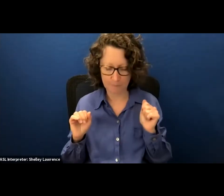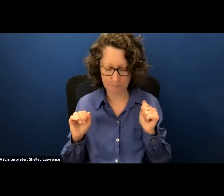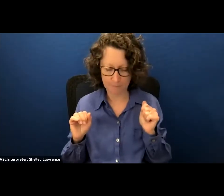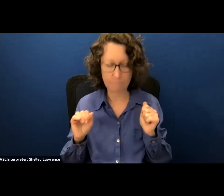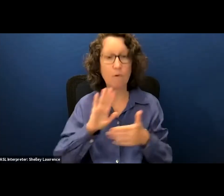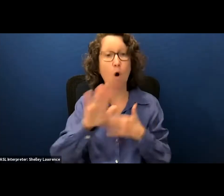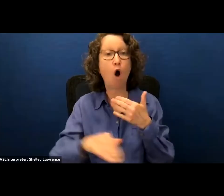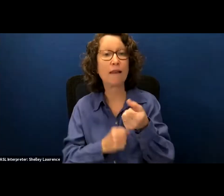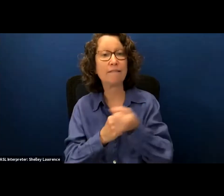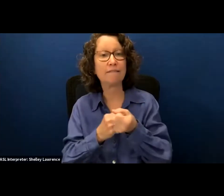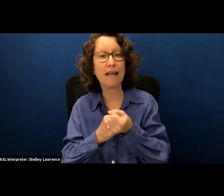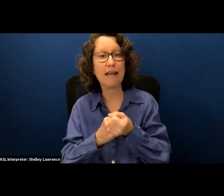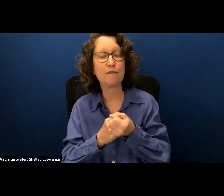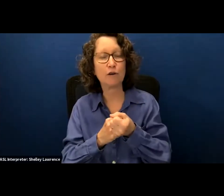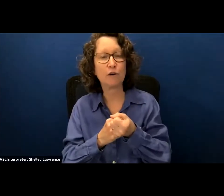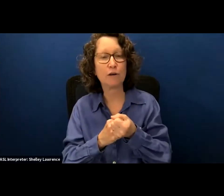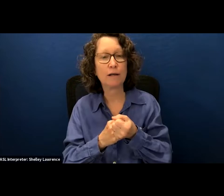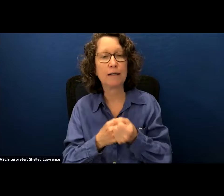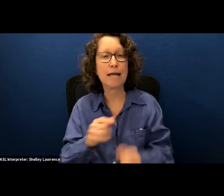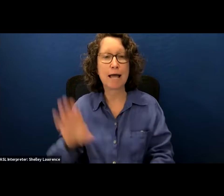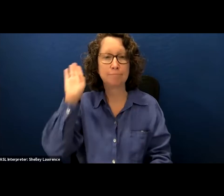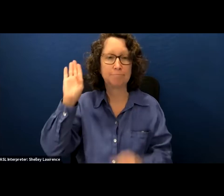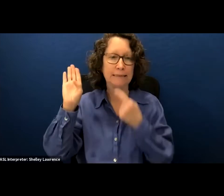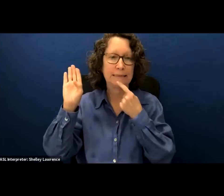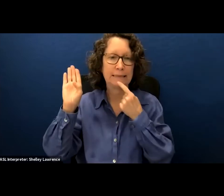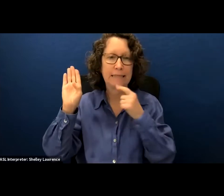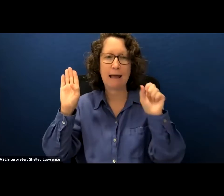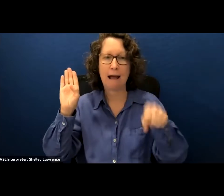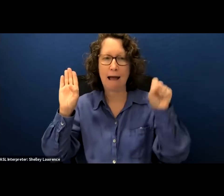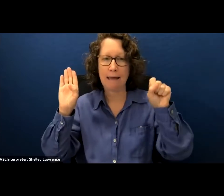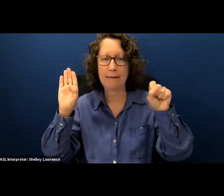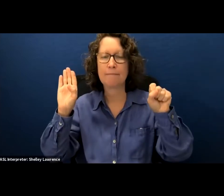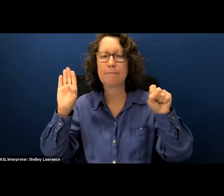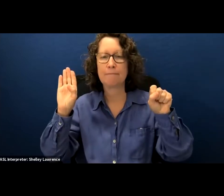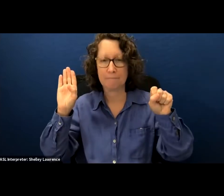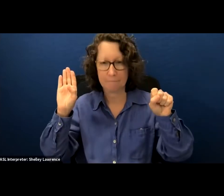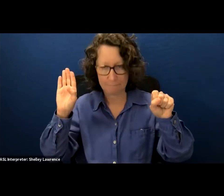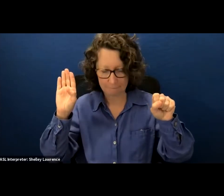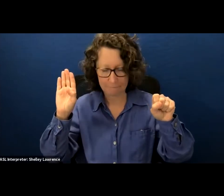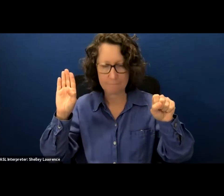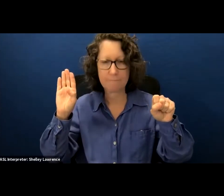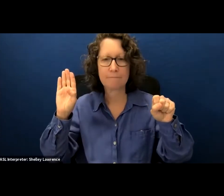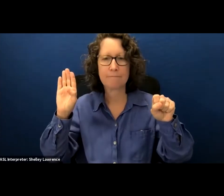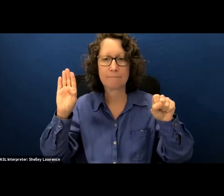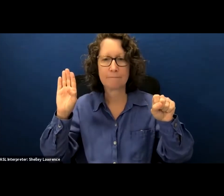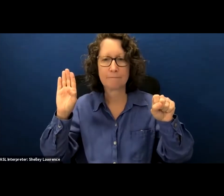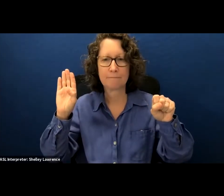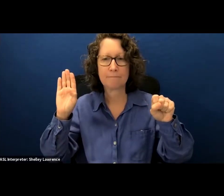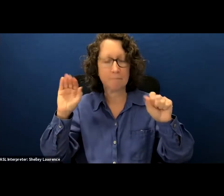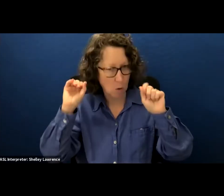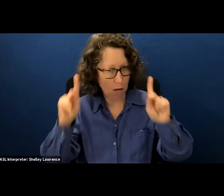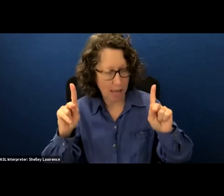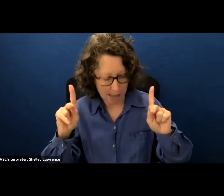All in favor, please signify by raising your hand and saying aye. Aye. Aye. Aye.